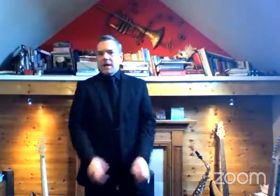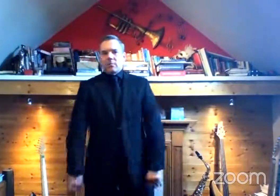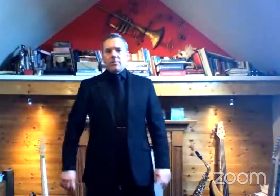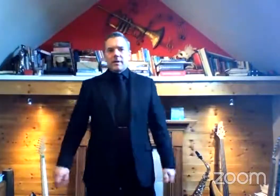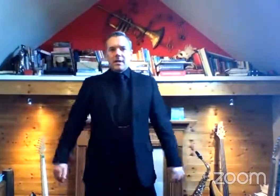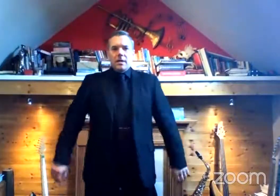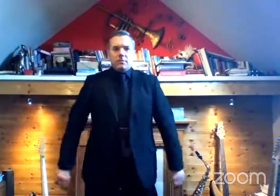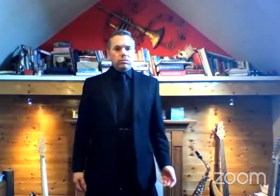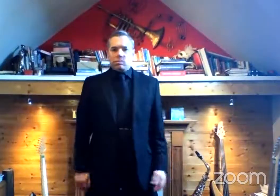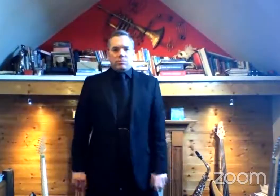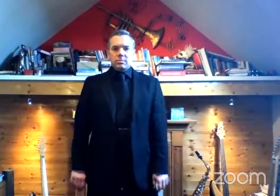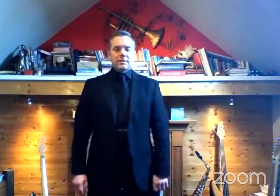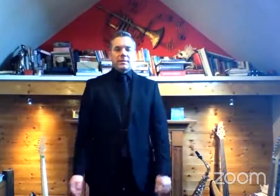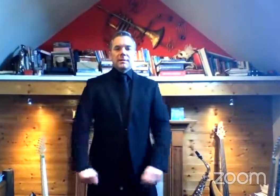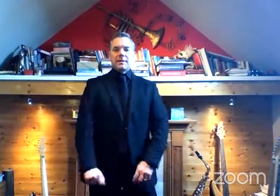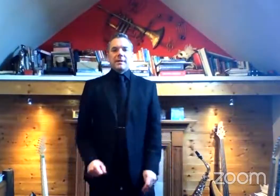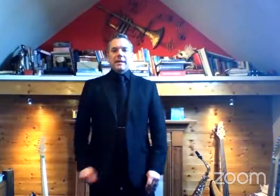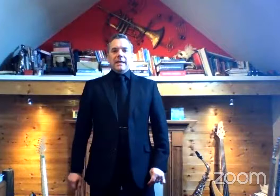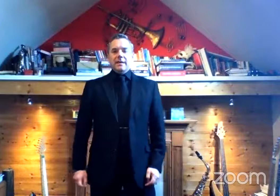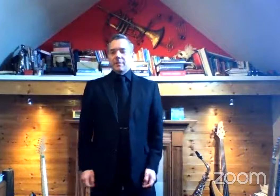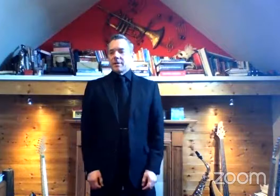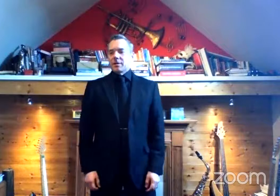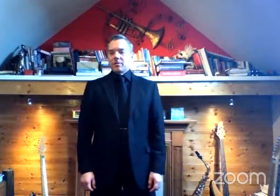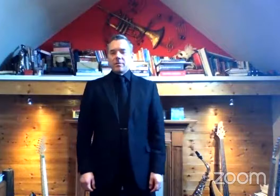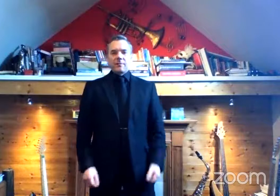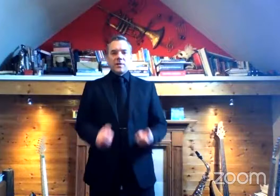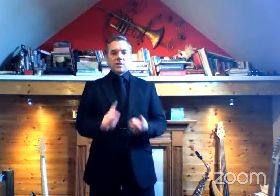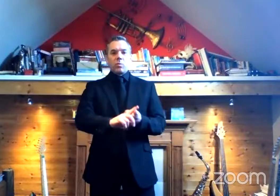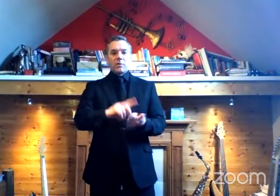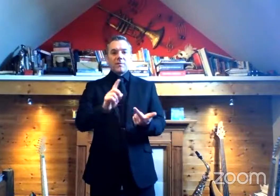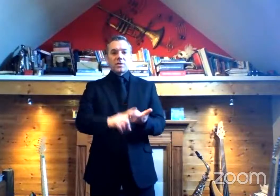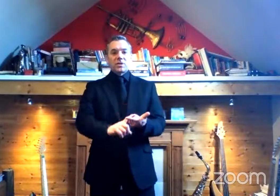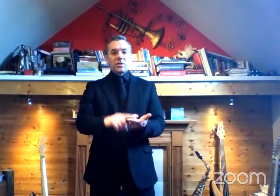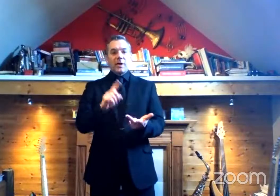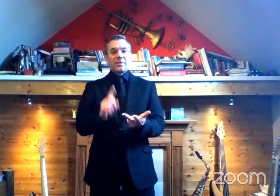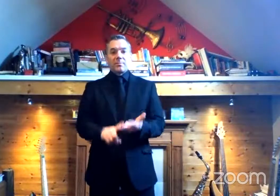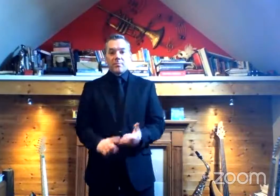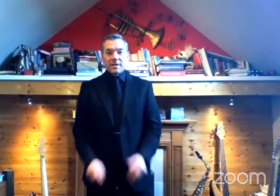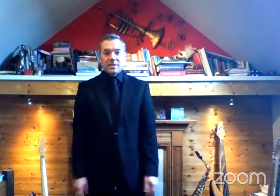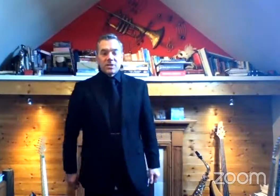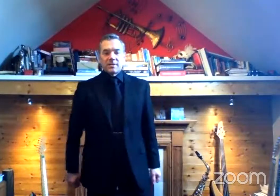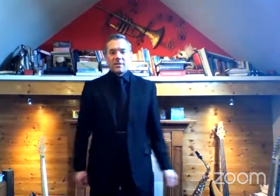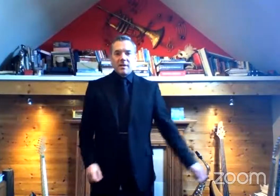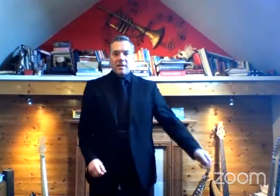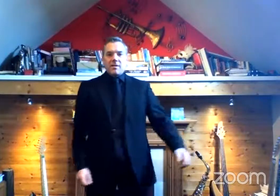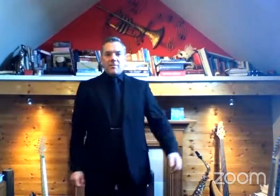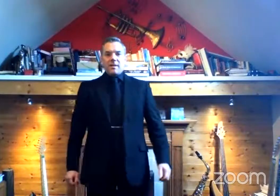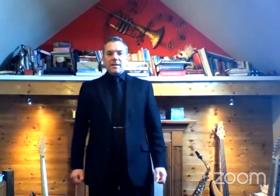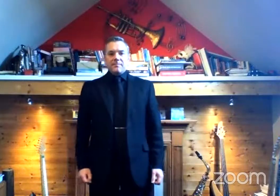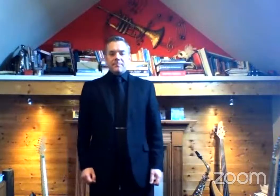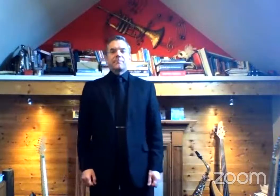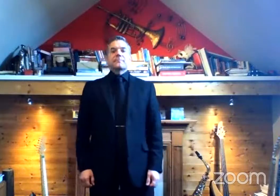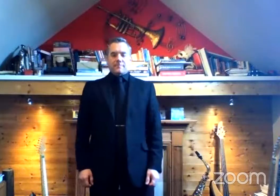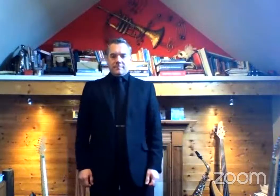Are you all ready? Here we go. Verse 1, verse 2, and the bridge. Ready?